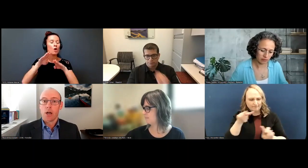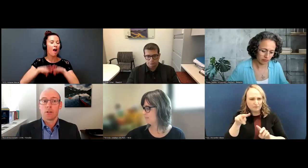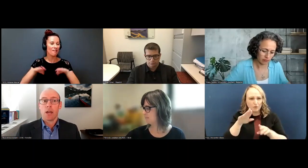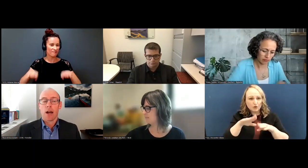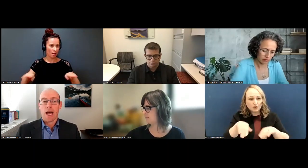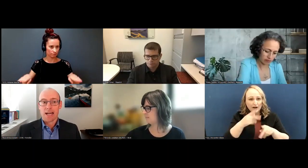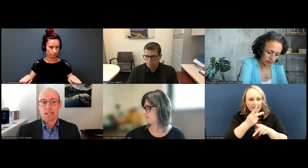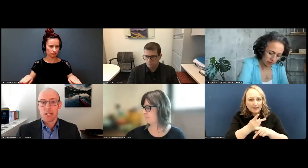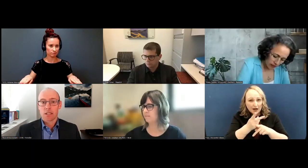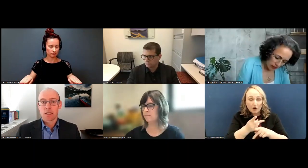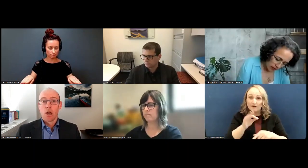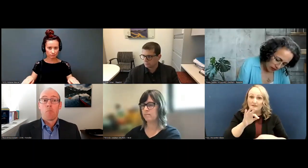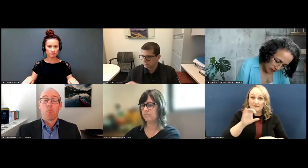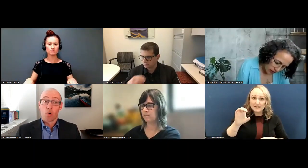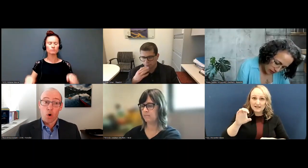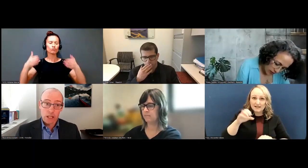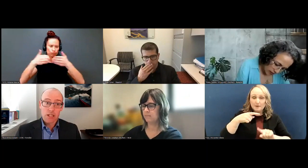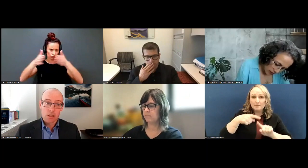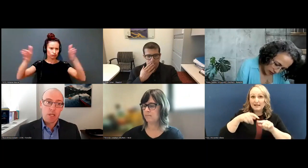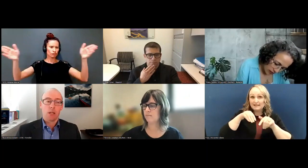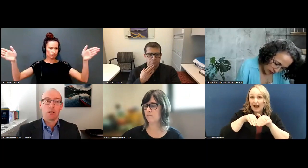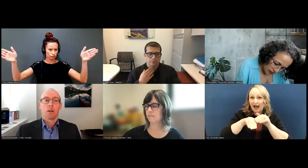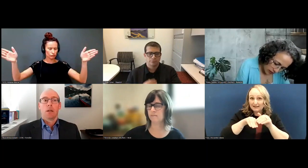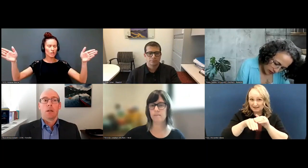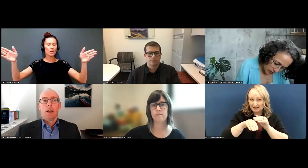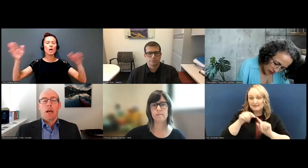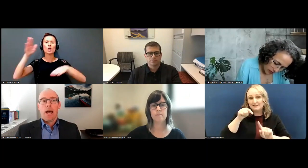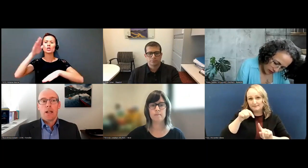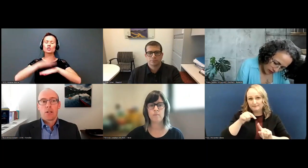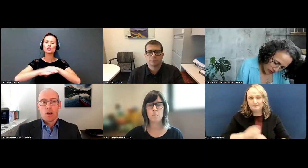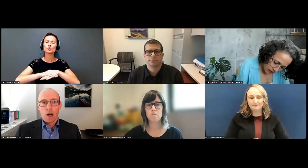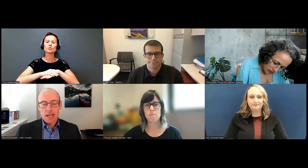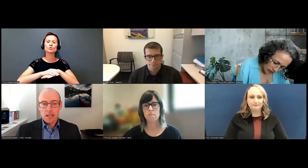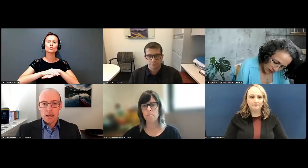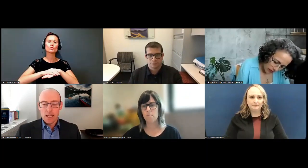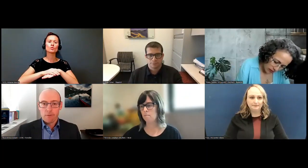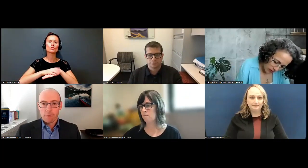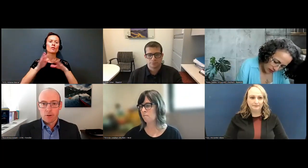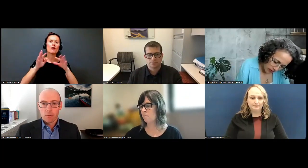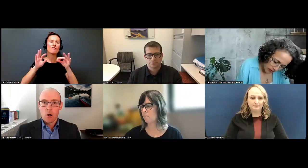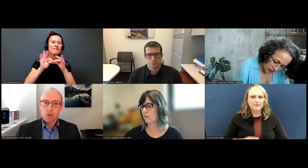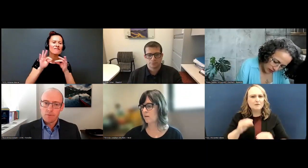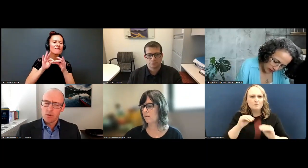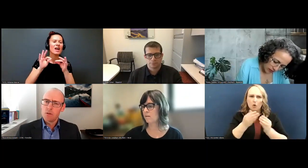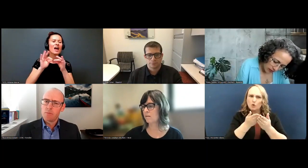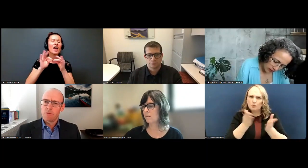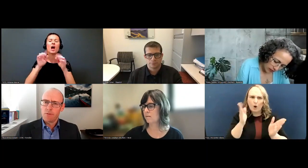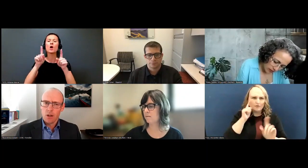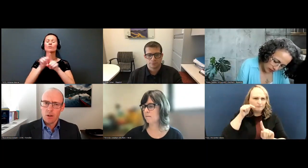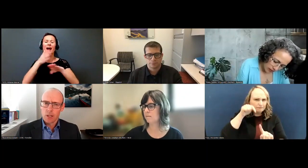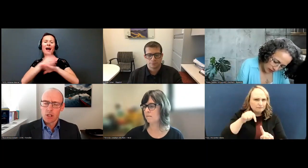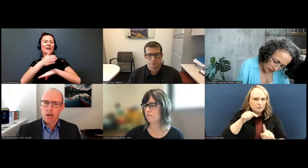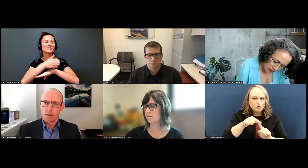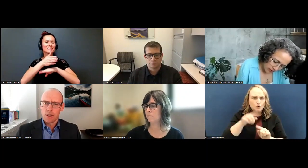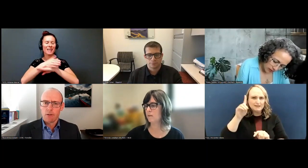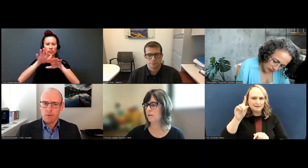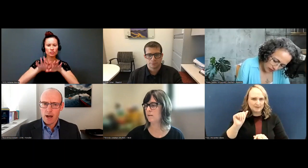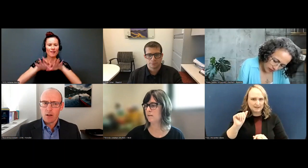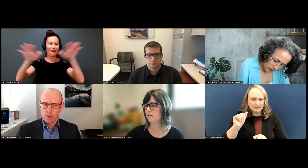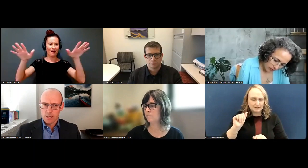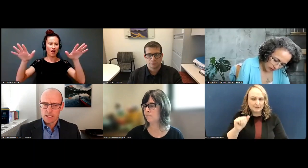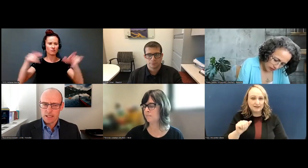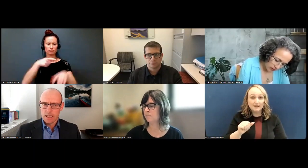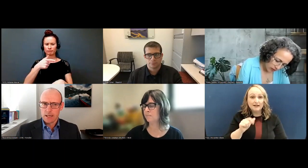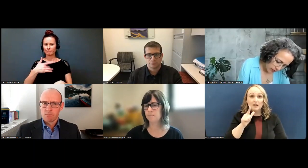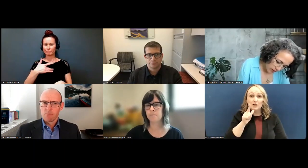at childcare access, broadly speaking. And so I think that for most folks who've been following the childcare